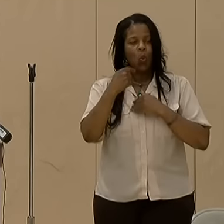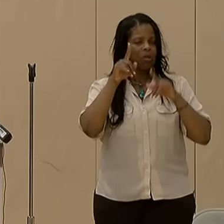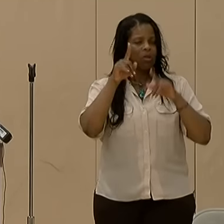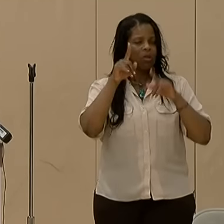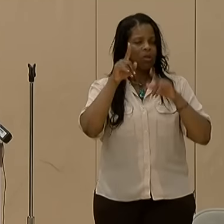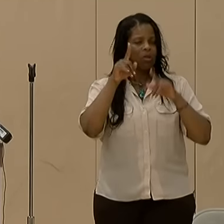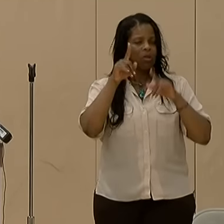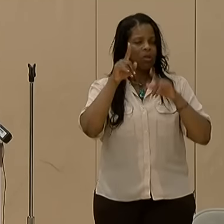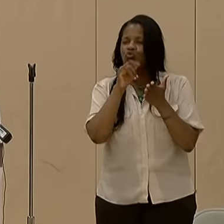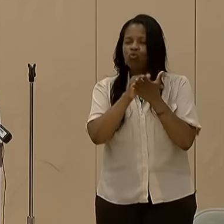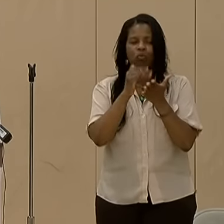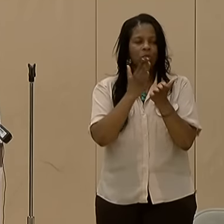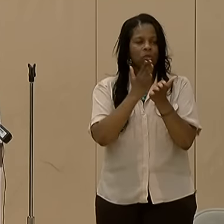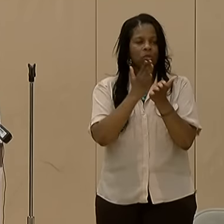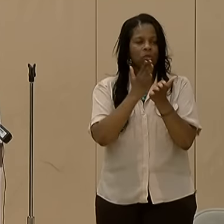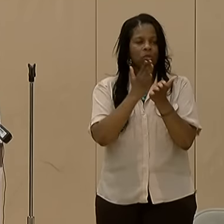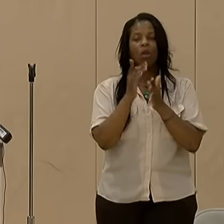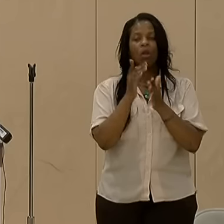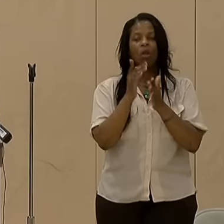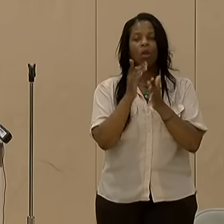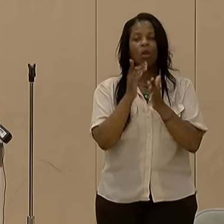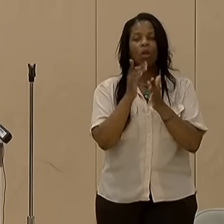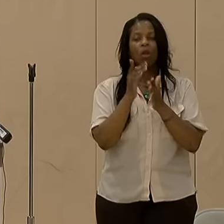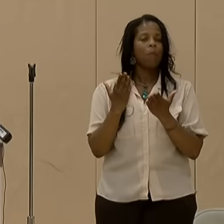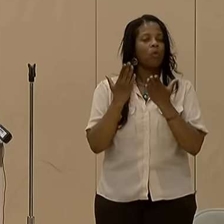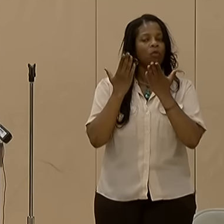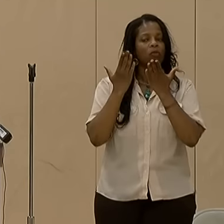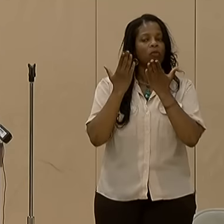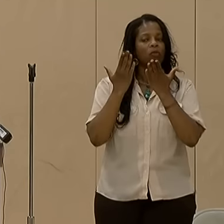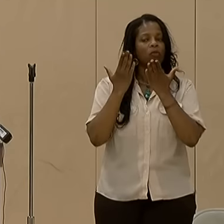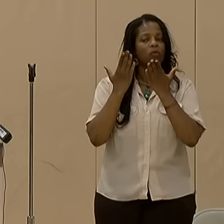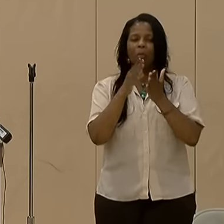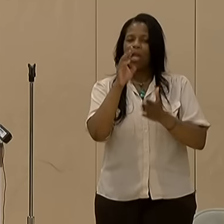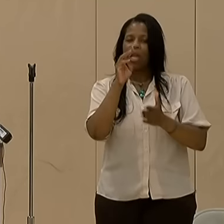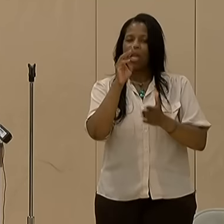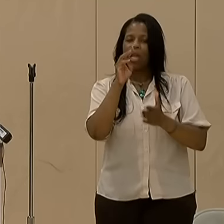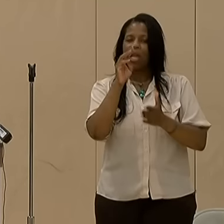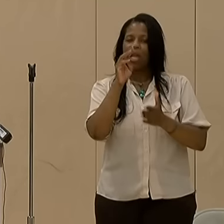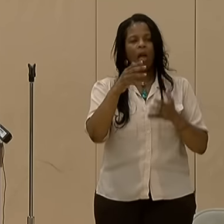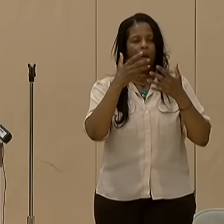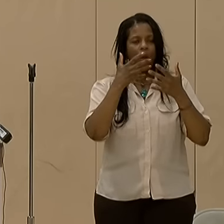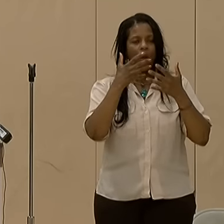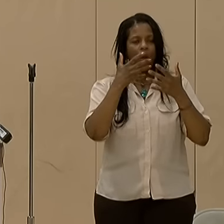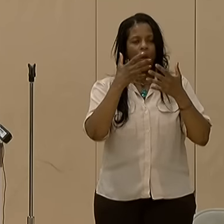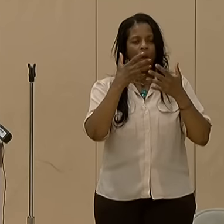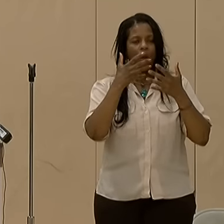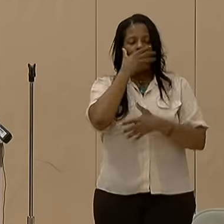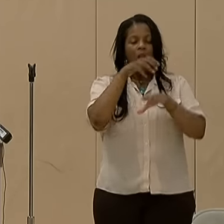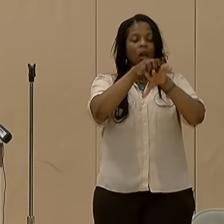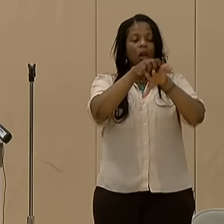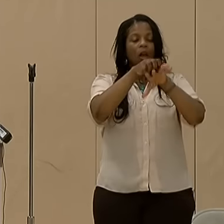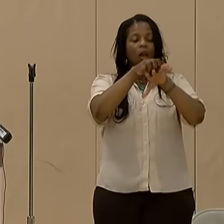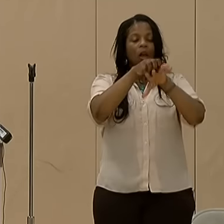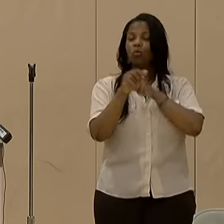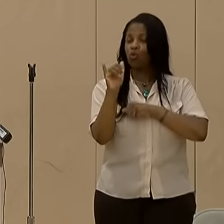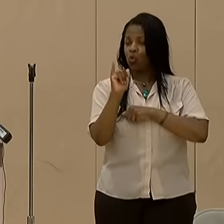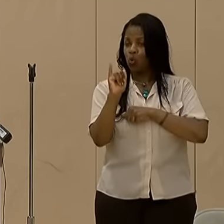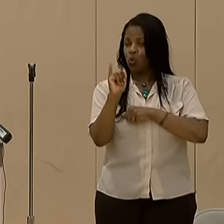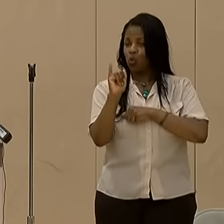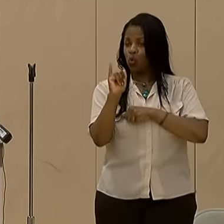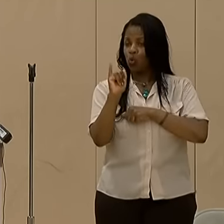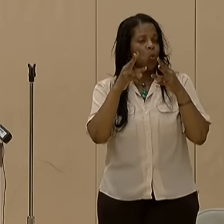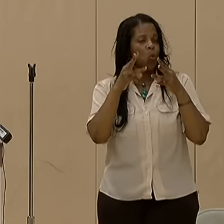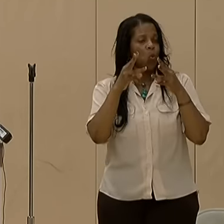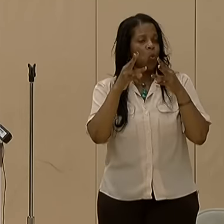it's okay. And we're also providing some N95 masks, gloves, and ways for you can do